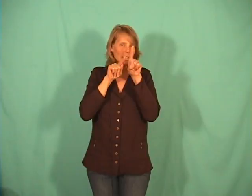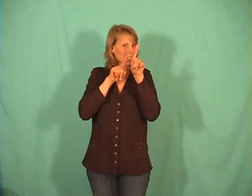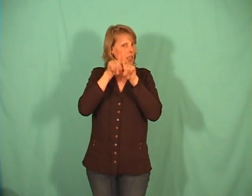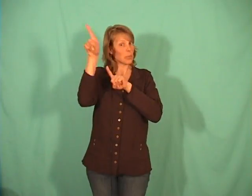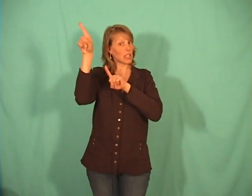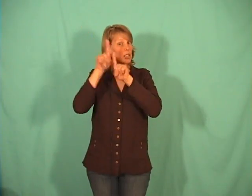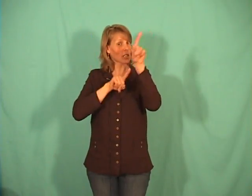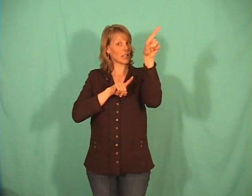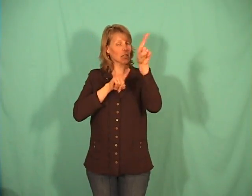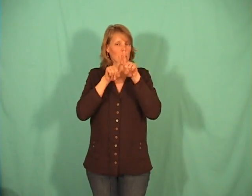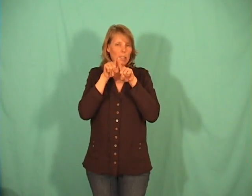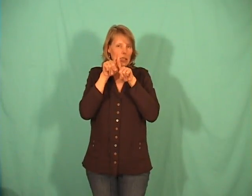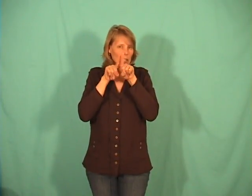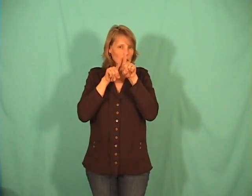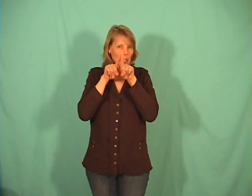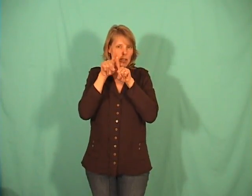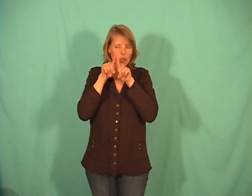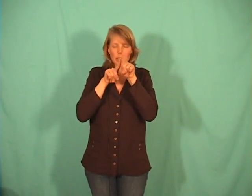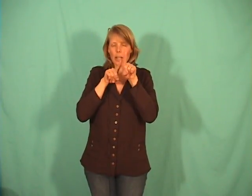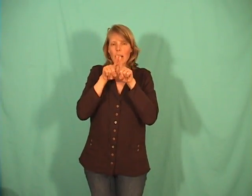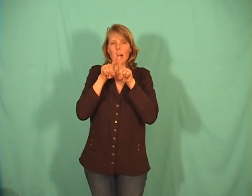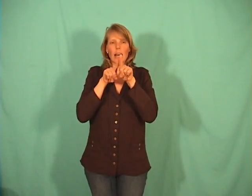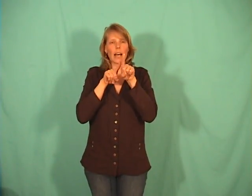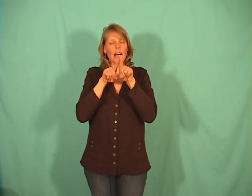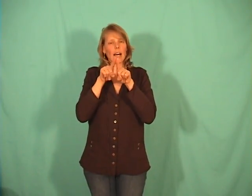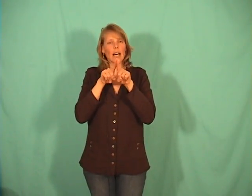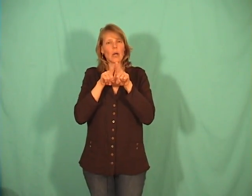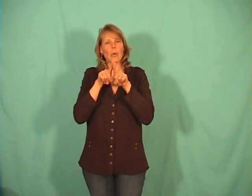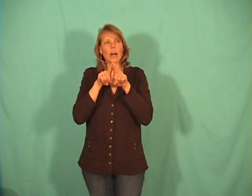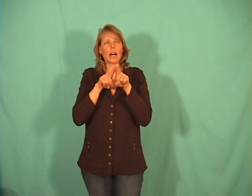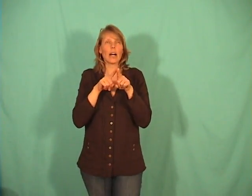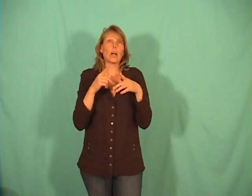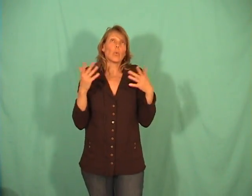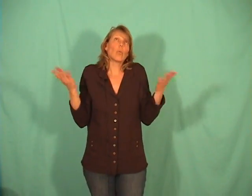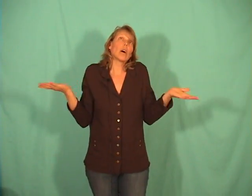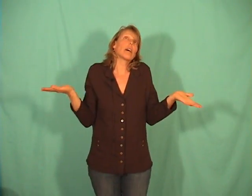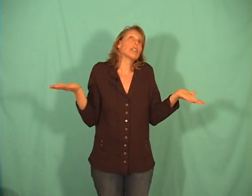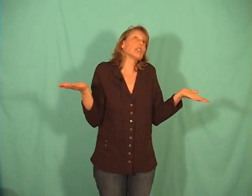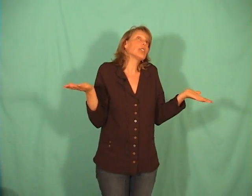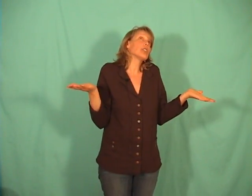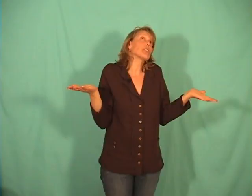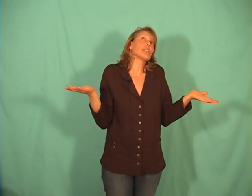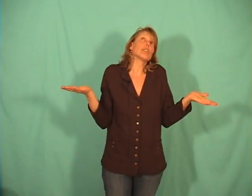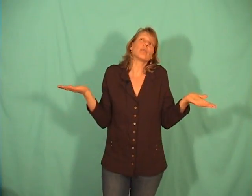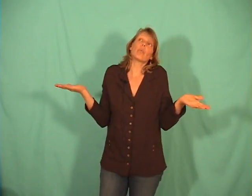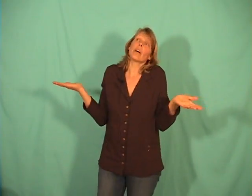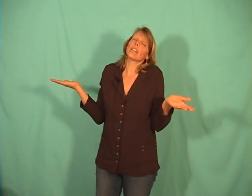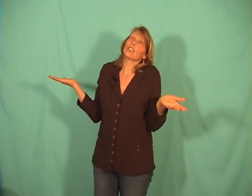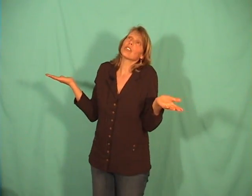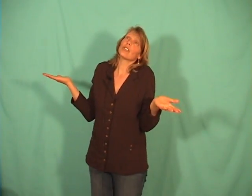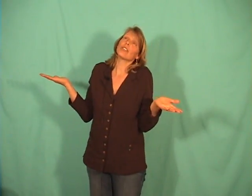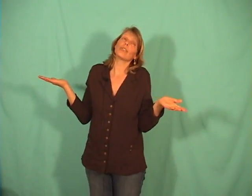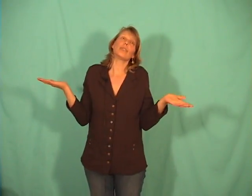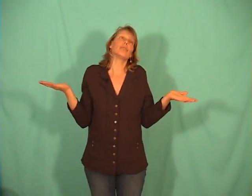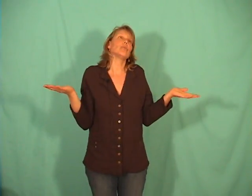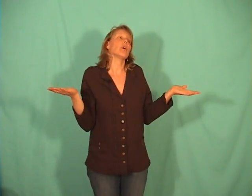not a big star, it's a little star. How I wonder what you